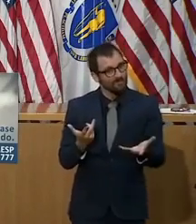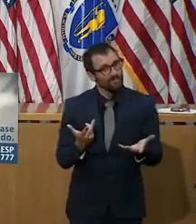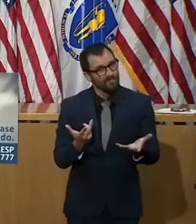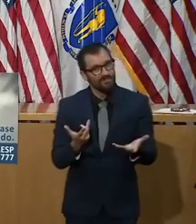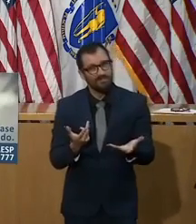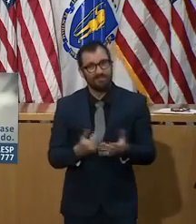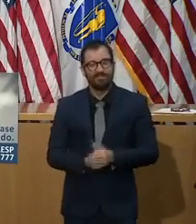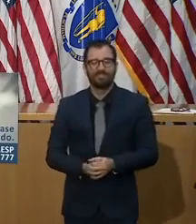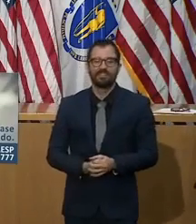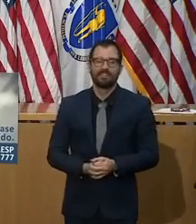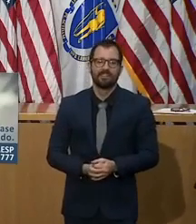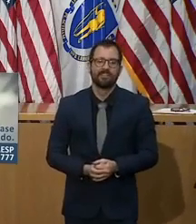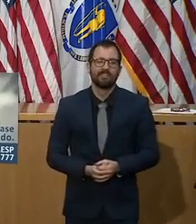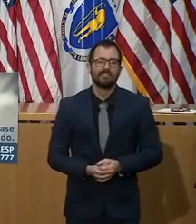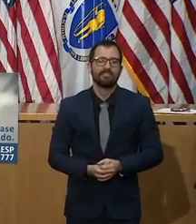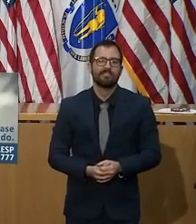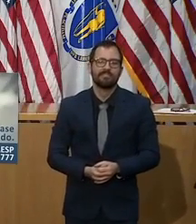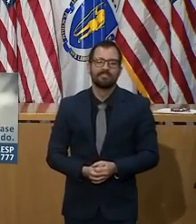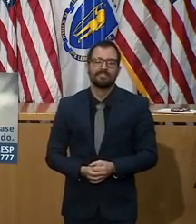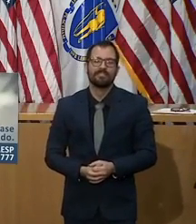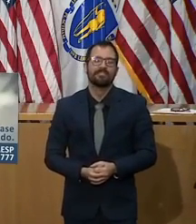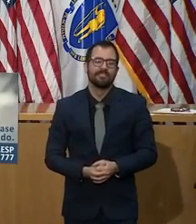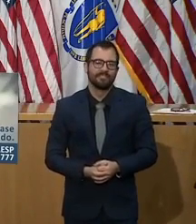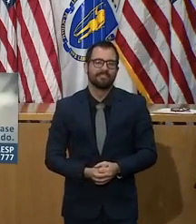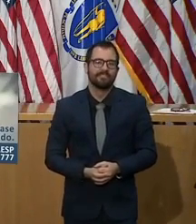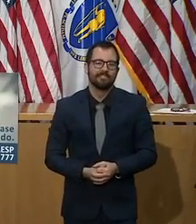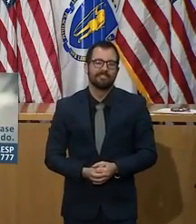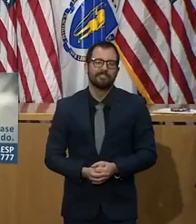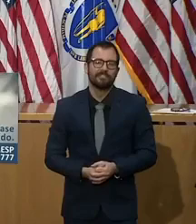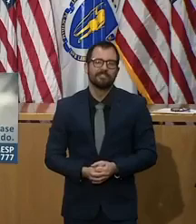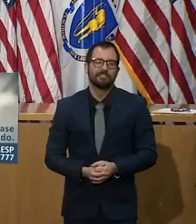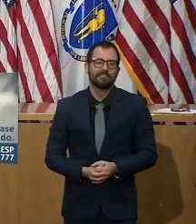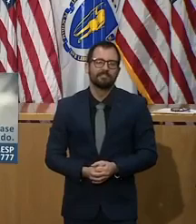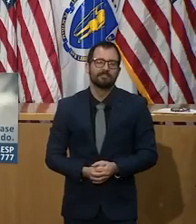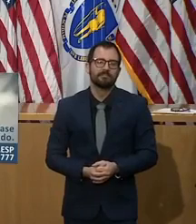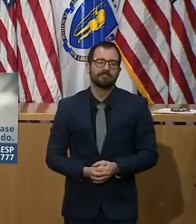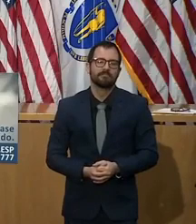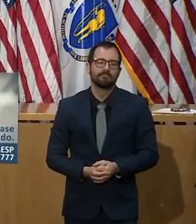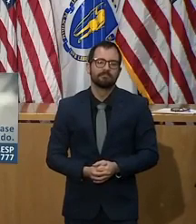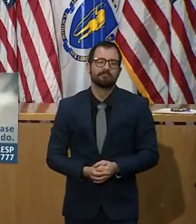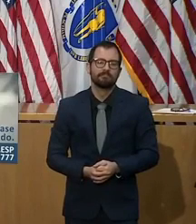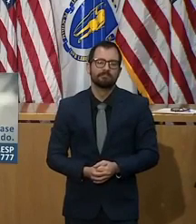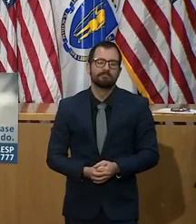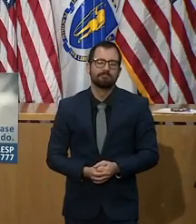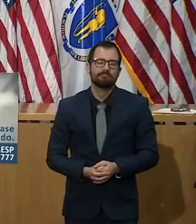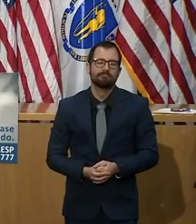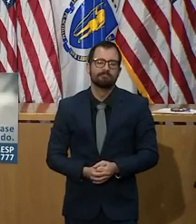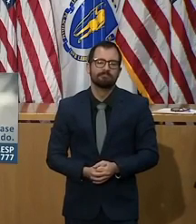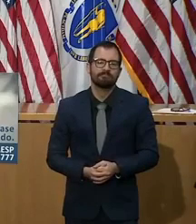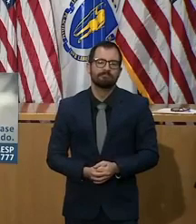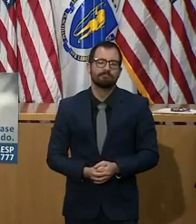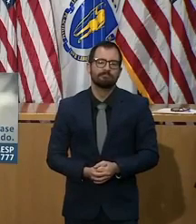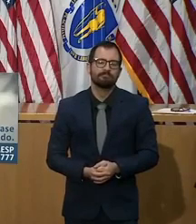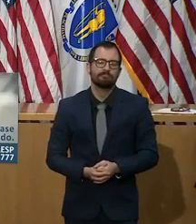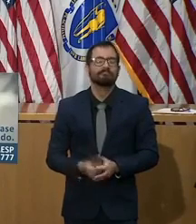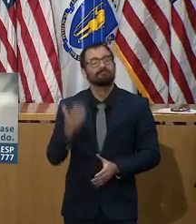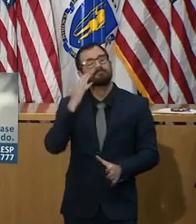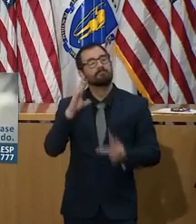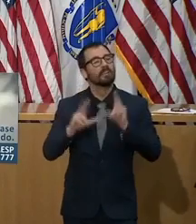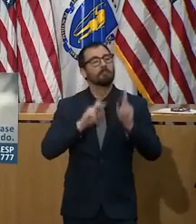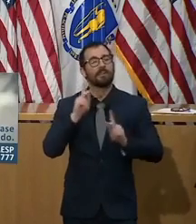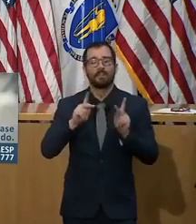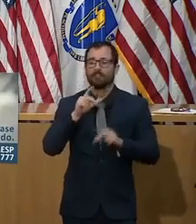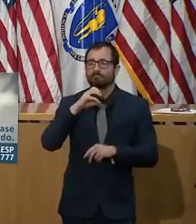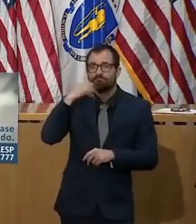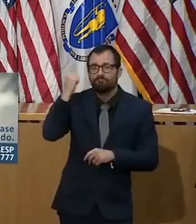people over the age of 60, I just want to point out that the folks at Mass General and the Brigham have pointed out